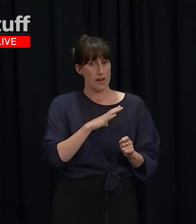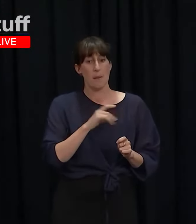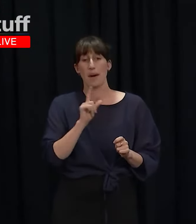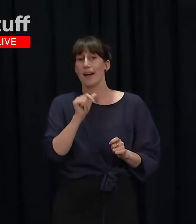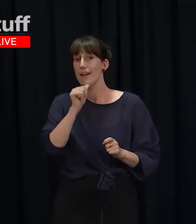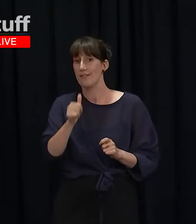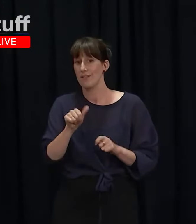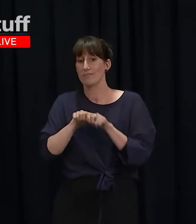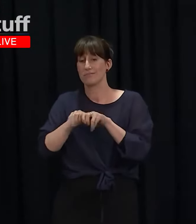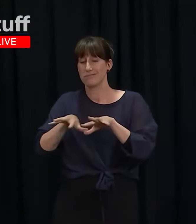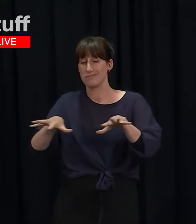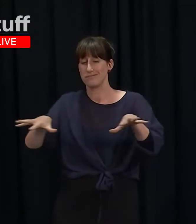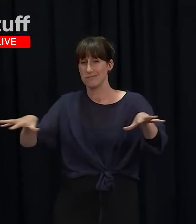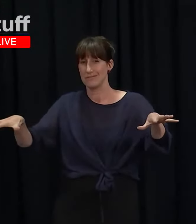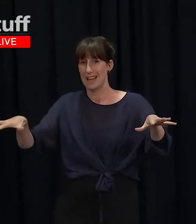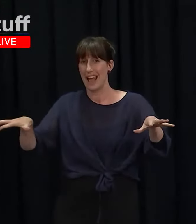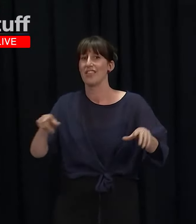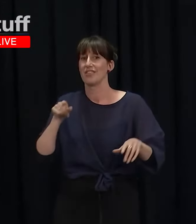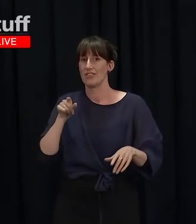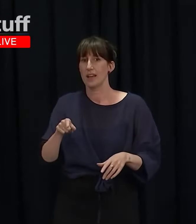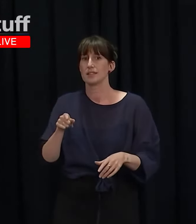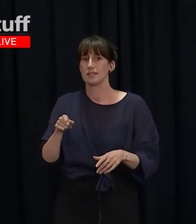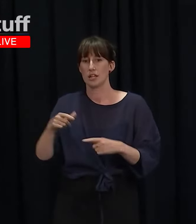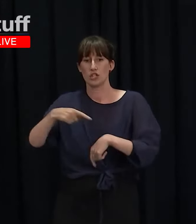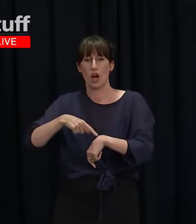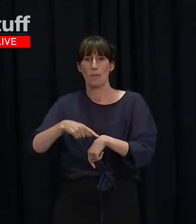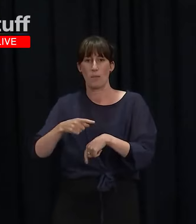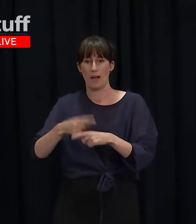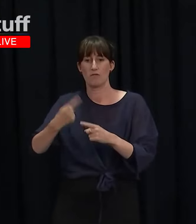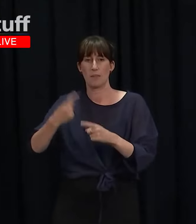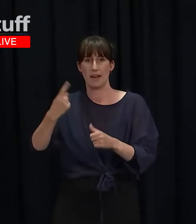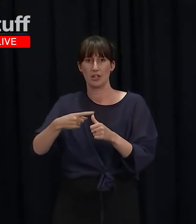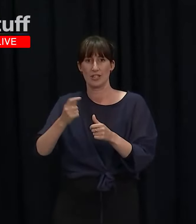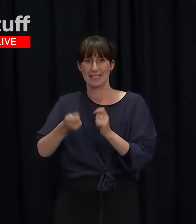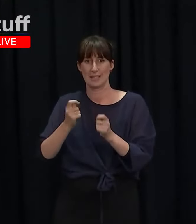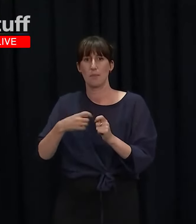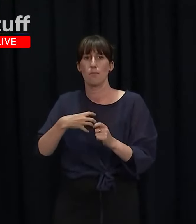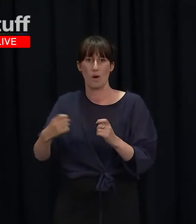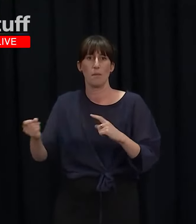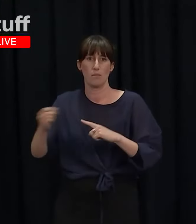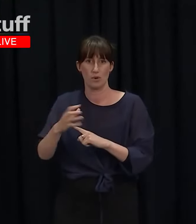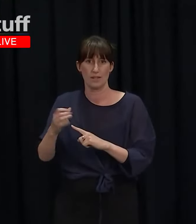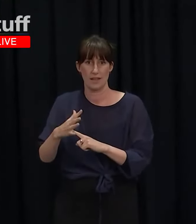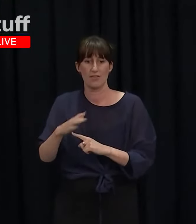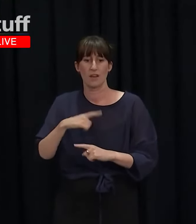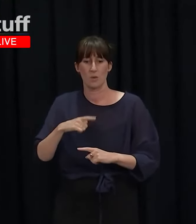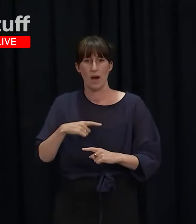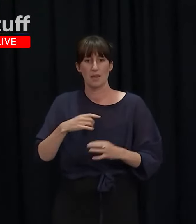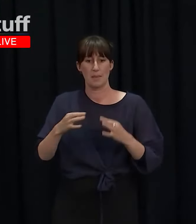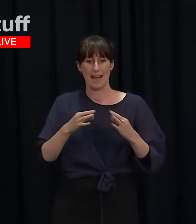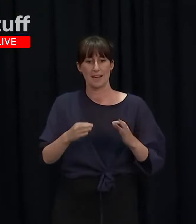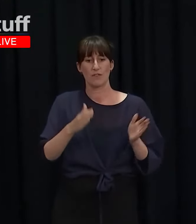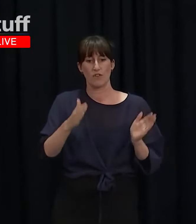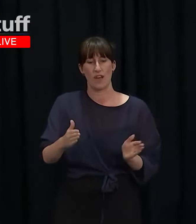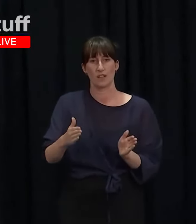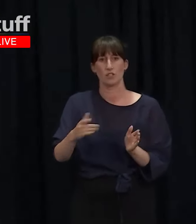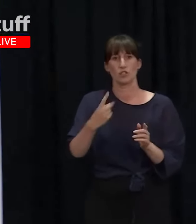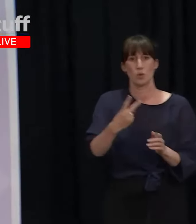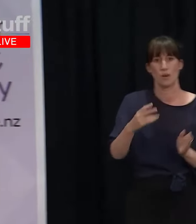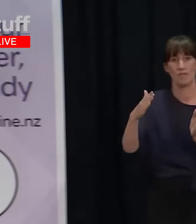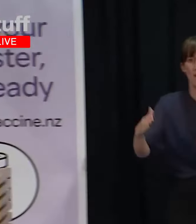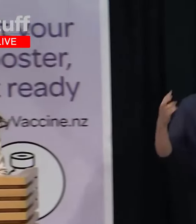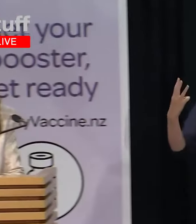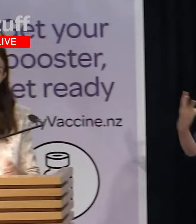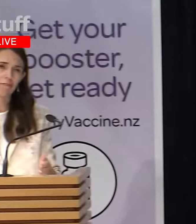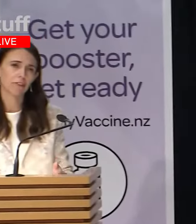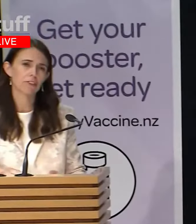and of the virus in the community that rapid antigen testing starts to play a role, and that's why we've planned for it in phases 2 and 3. Important to keep in mind, of course,